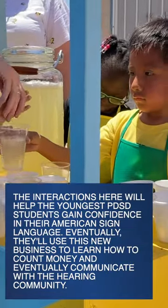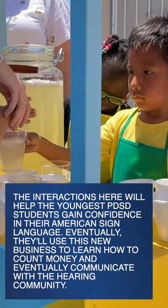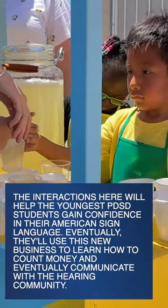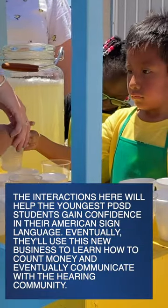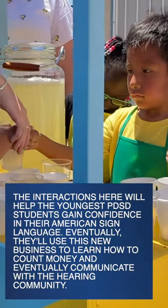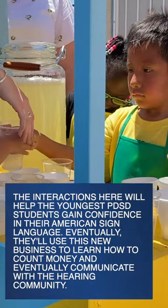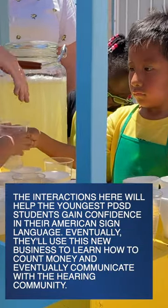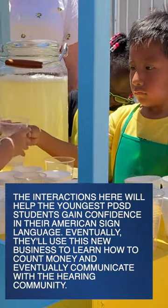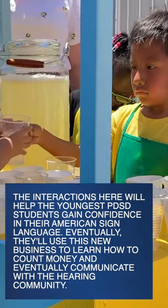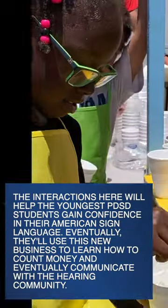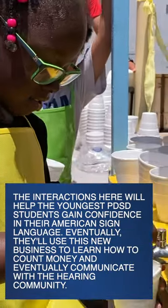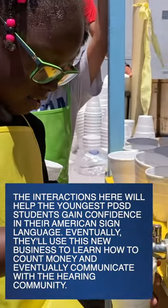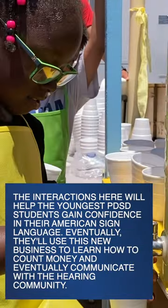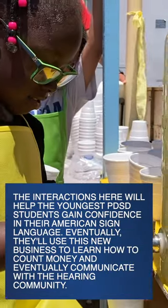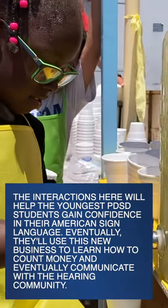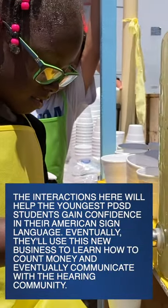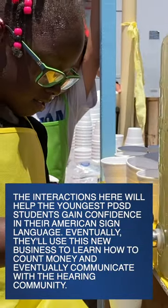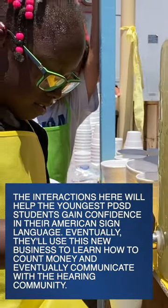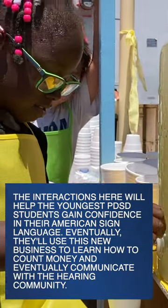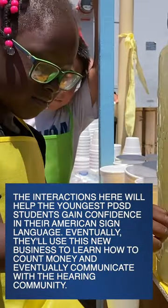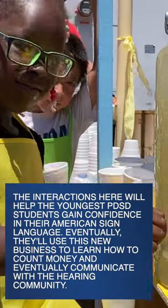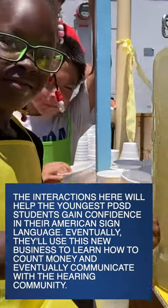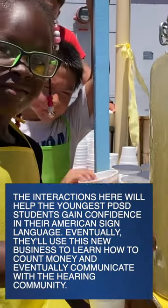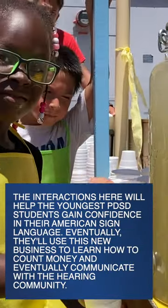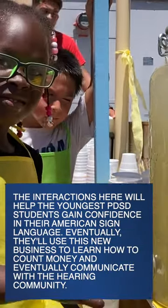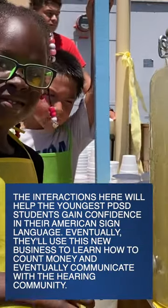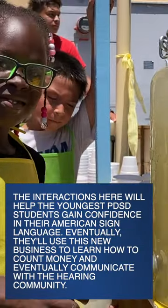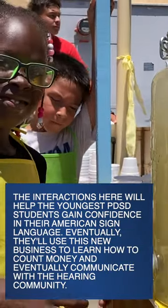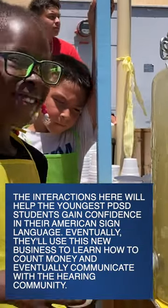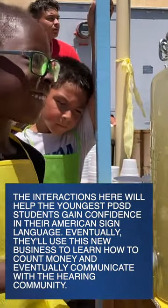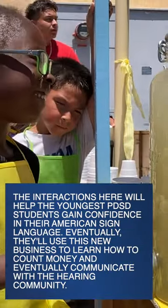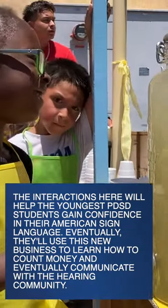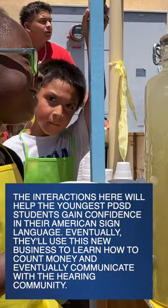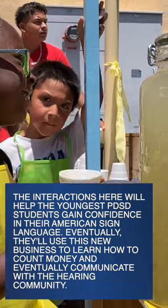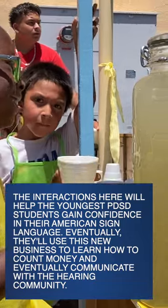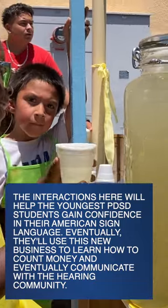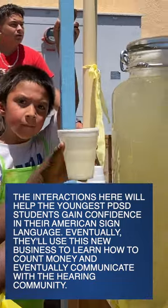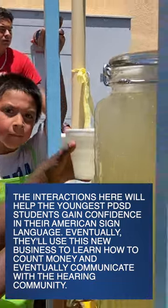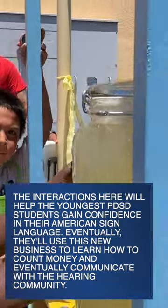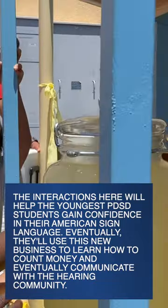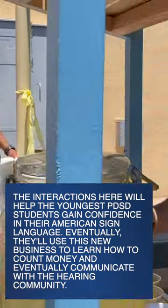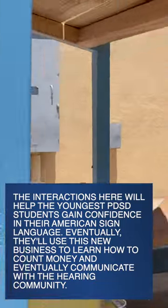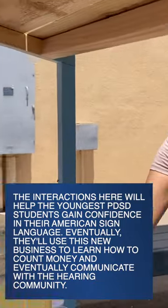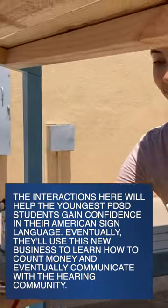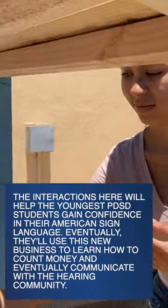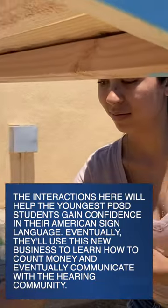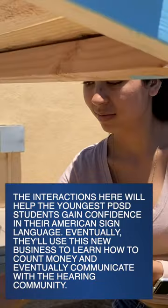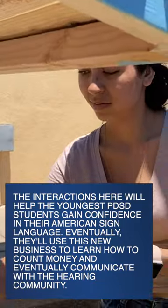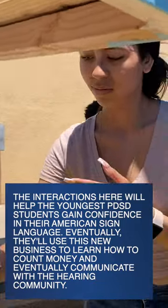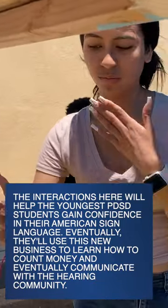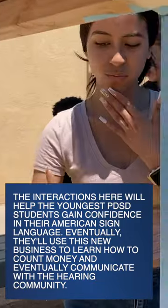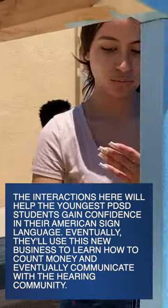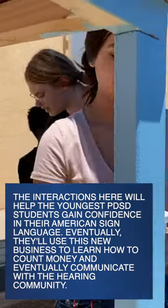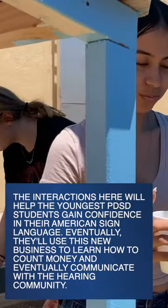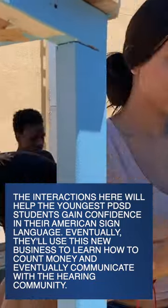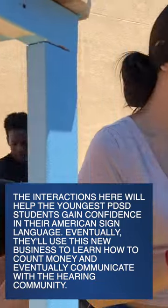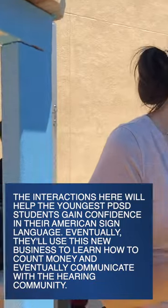interactions here will help the youngest PDSD students gain confidence in their American Sign Language. Eventually, they'll use this new